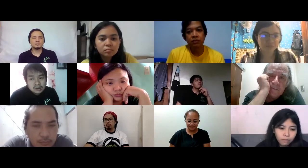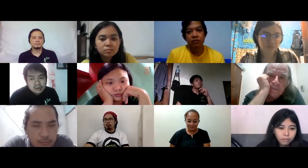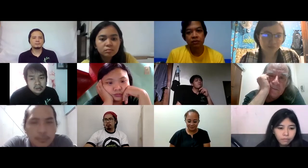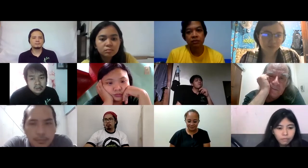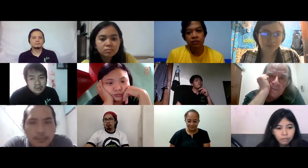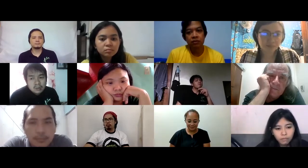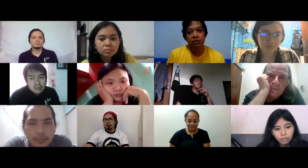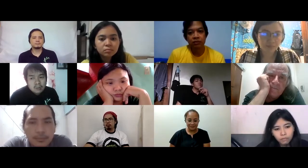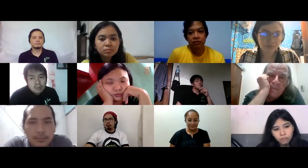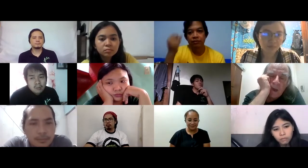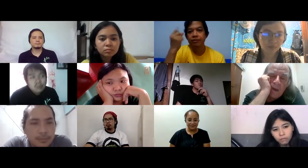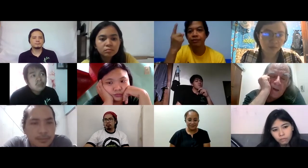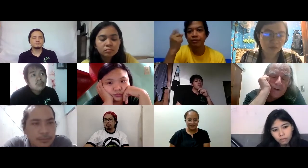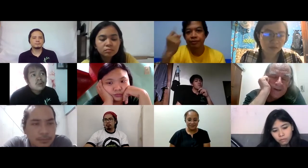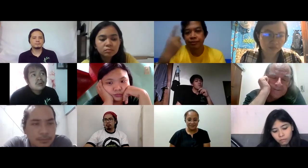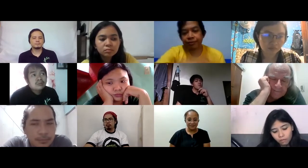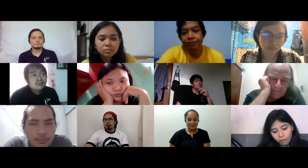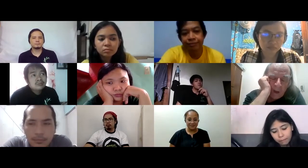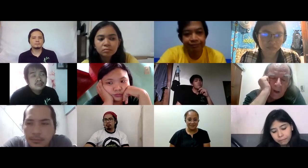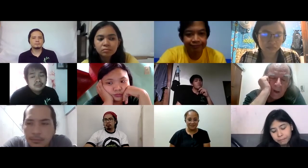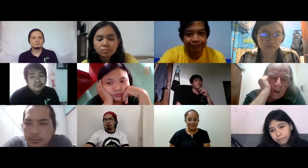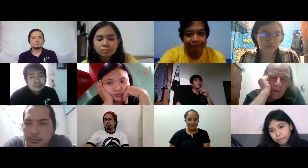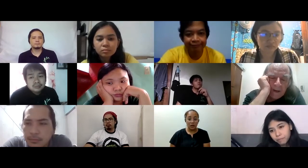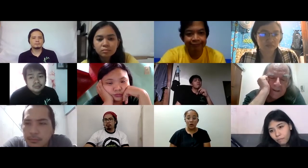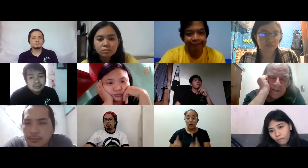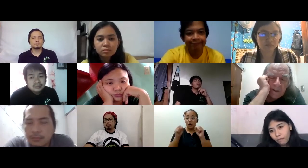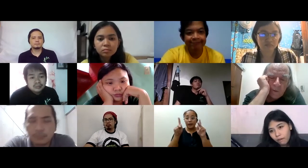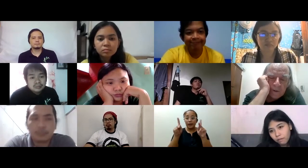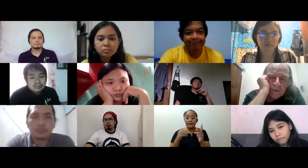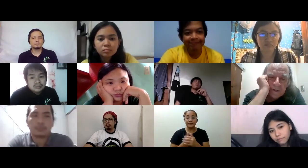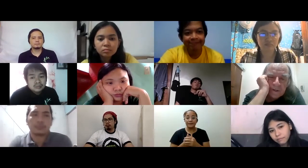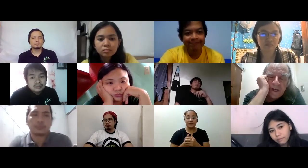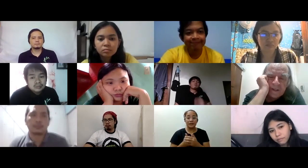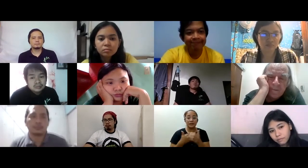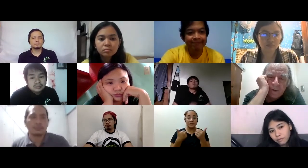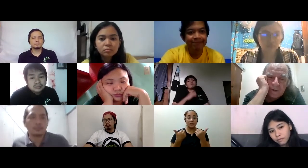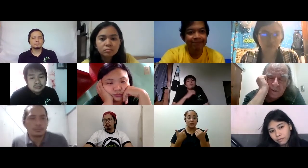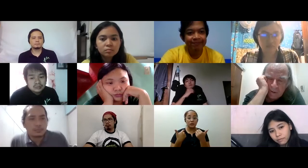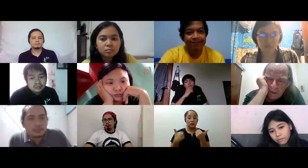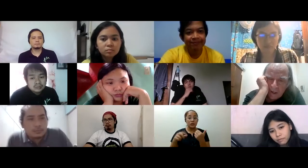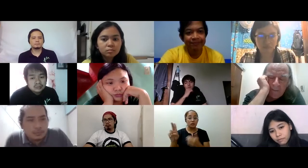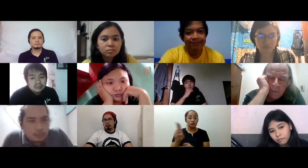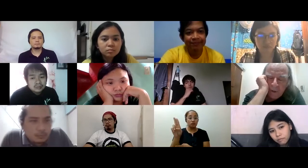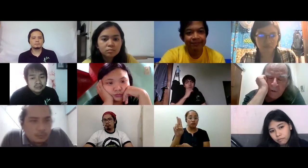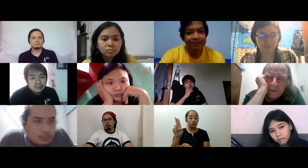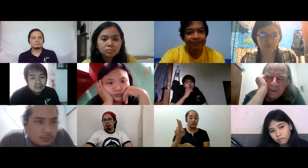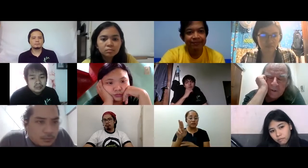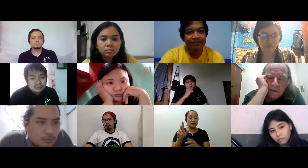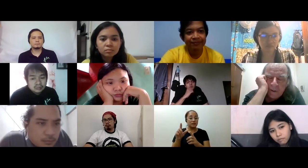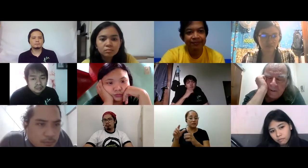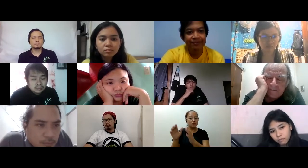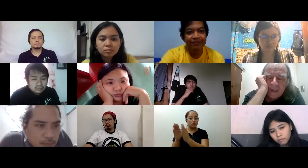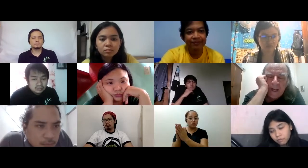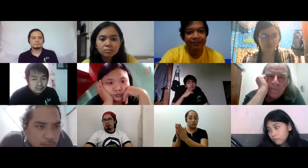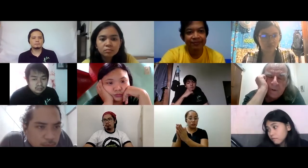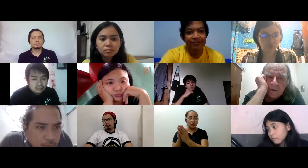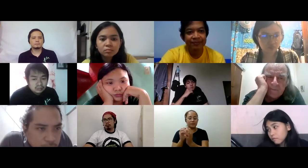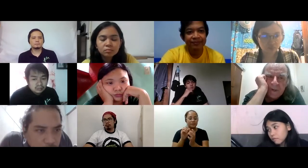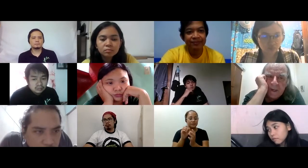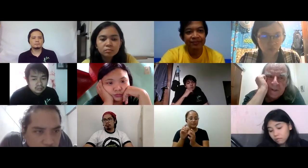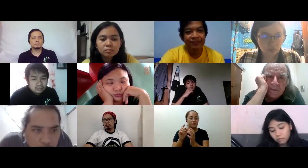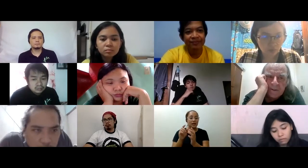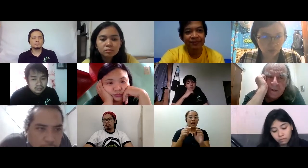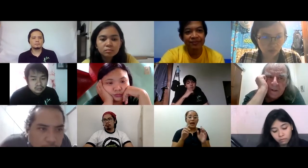Okay. Mm-hmm. Okay. All right. So we're using textbooks. We're using